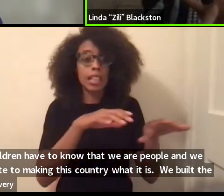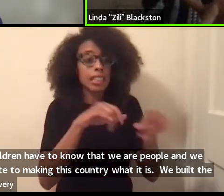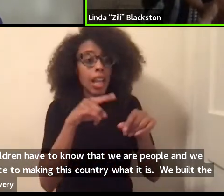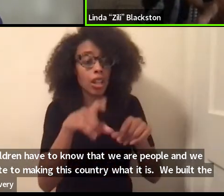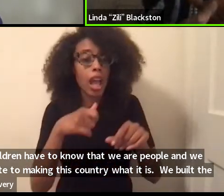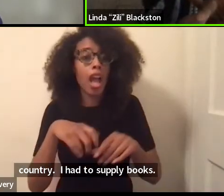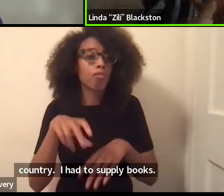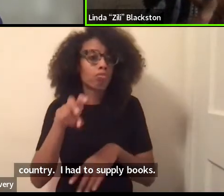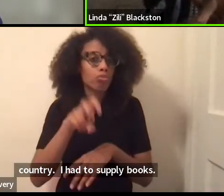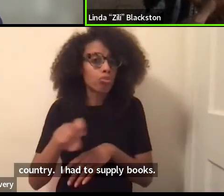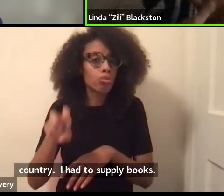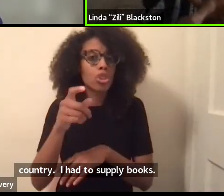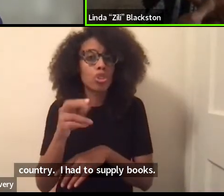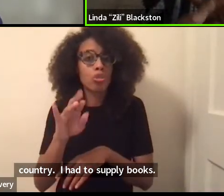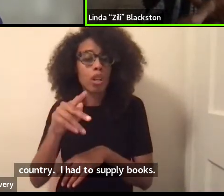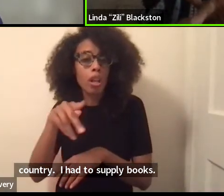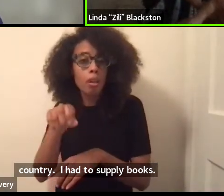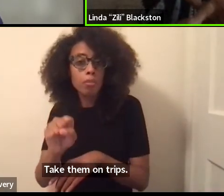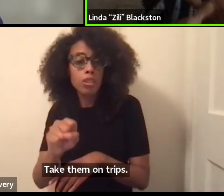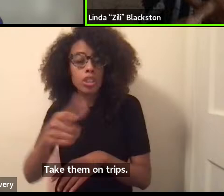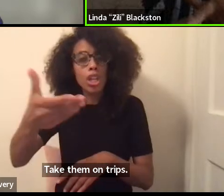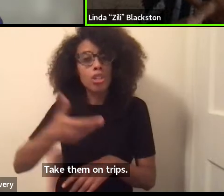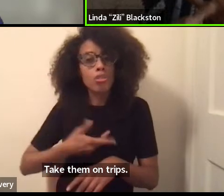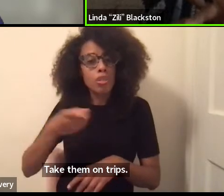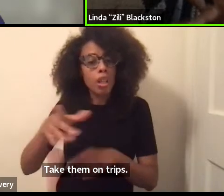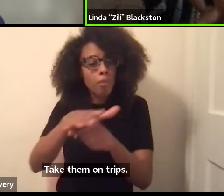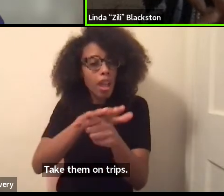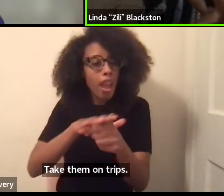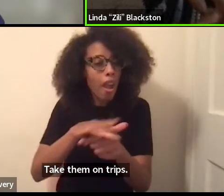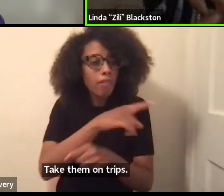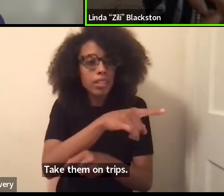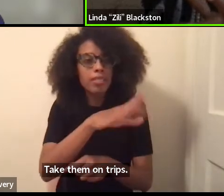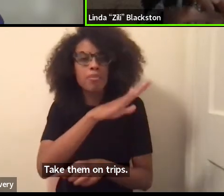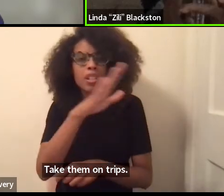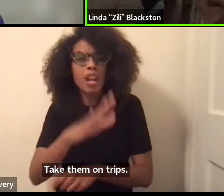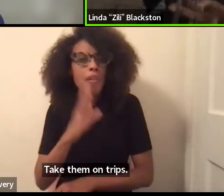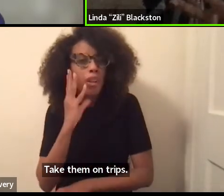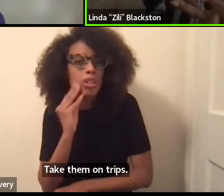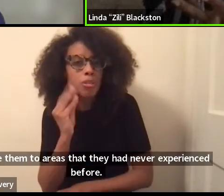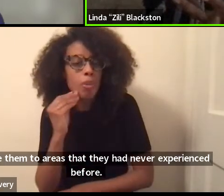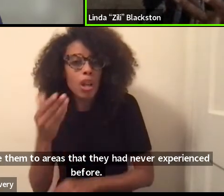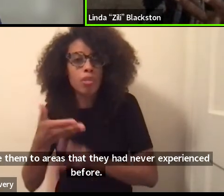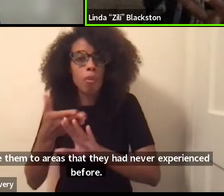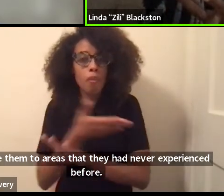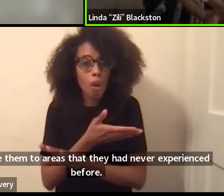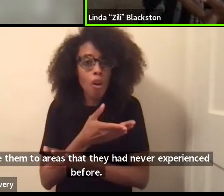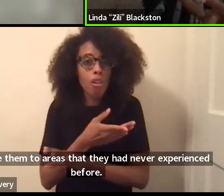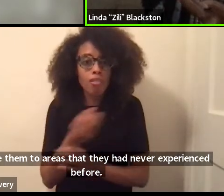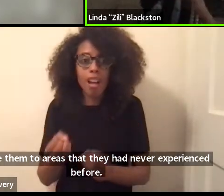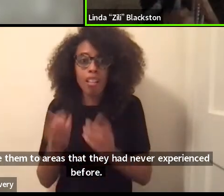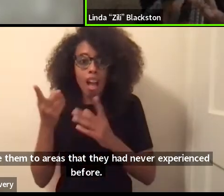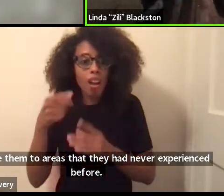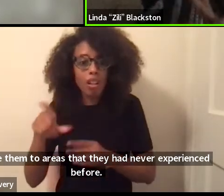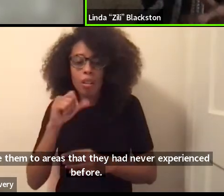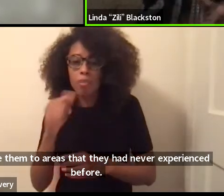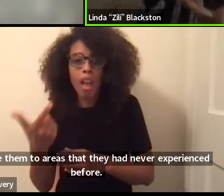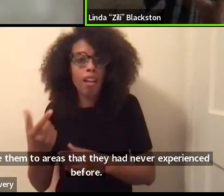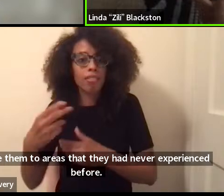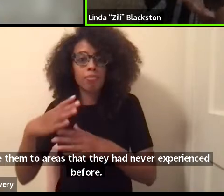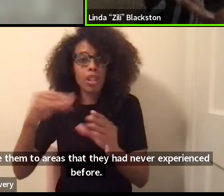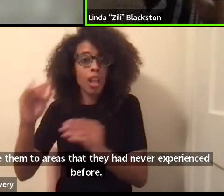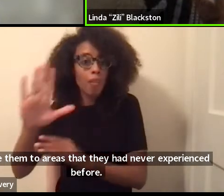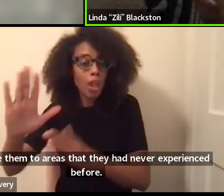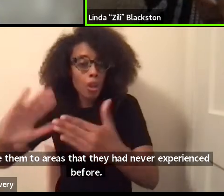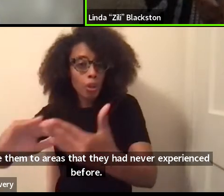them to areas that they had never experienced before, because a lot of them didn't get out of the community. Those